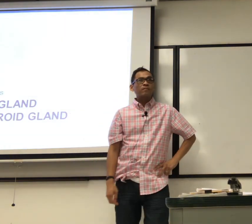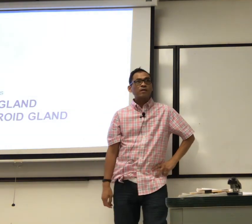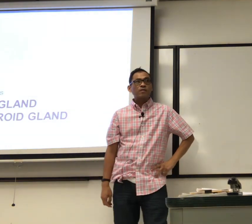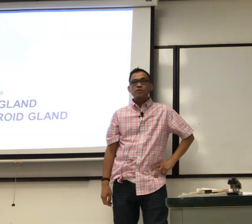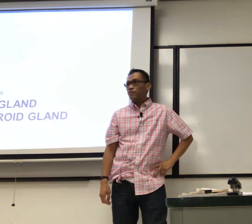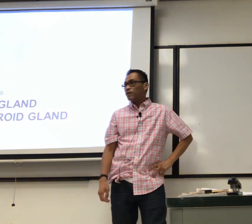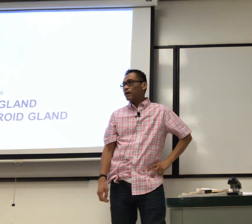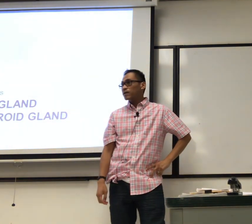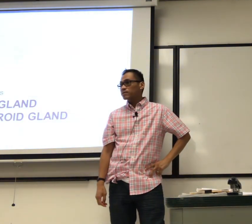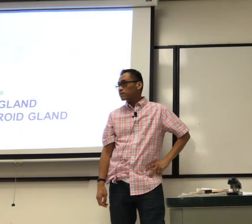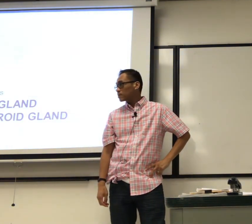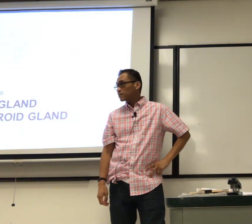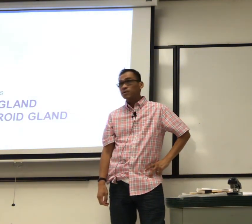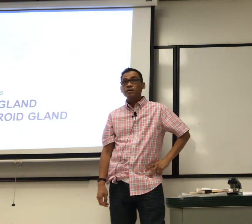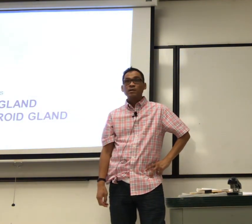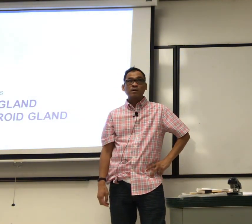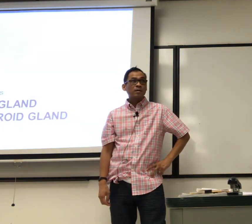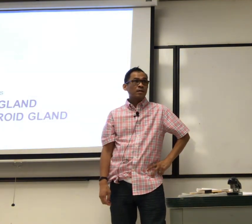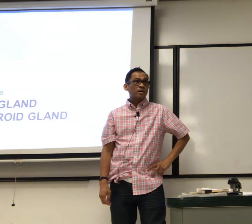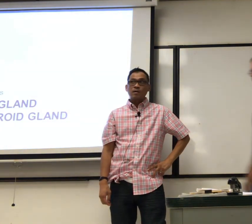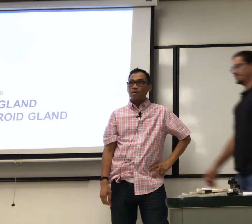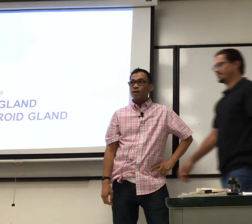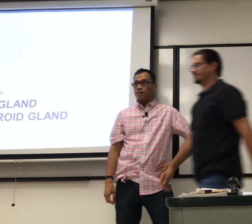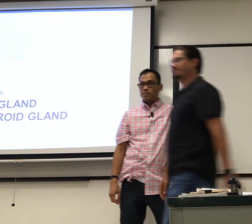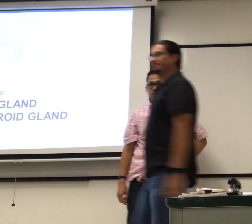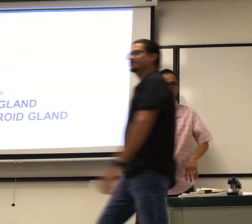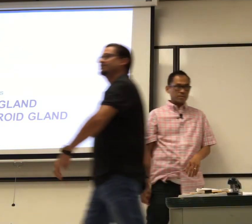Sure. You don't like being sent over 10 times?